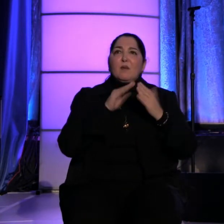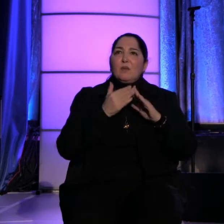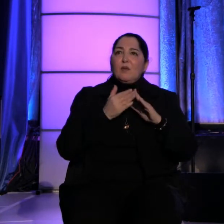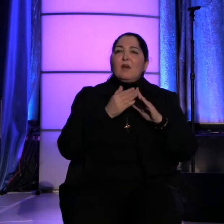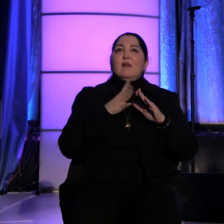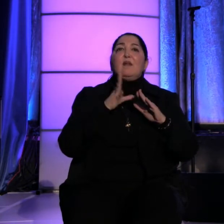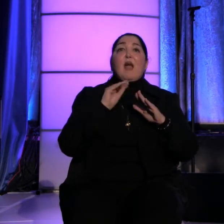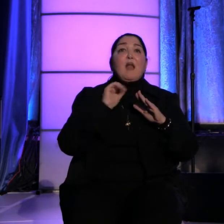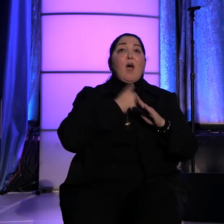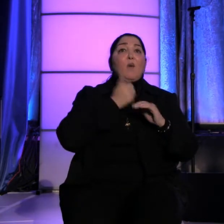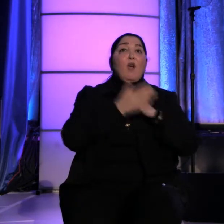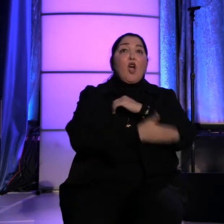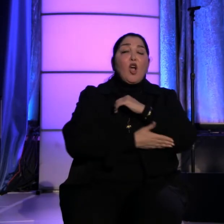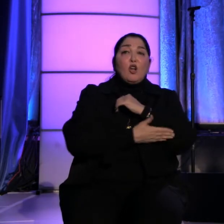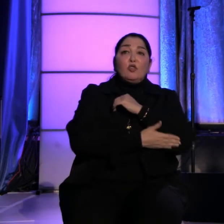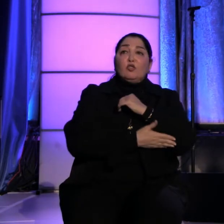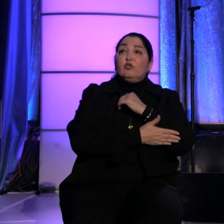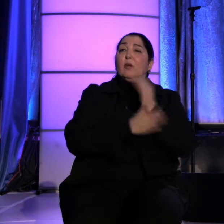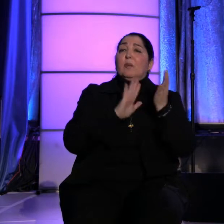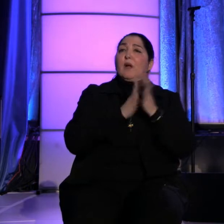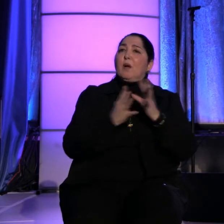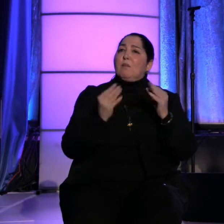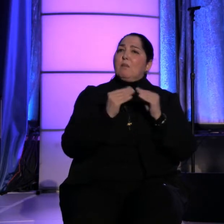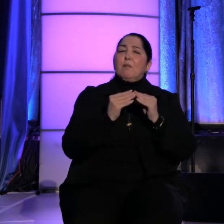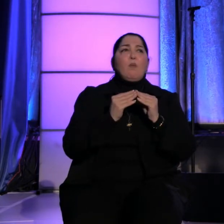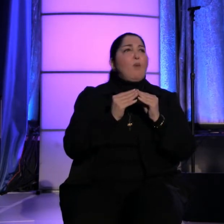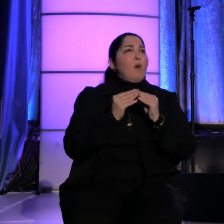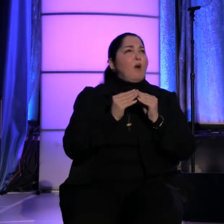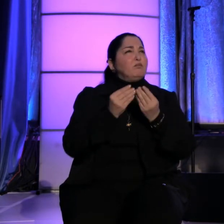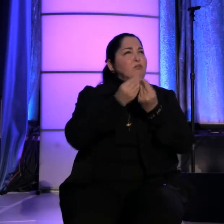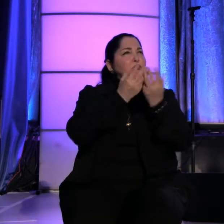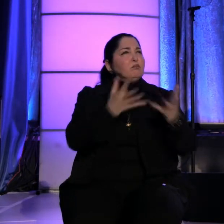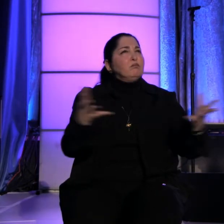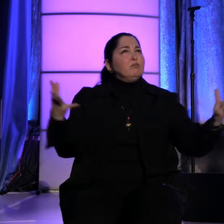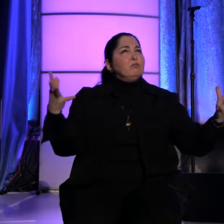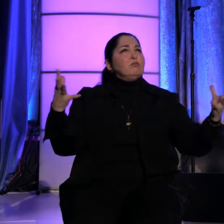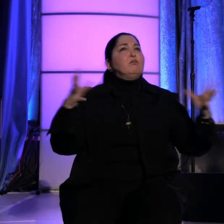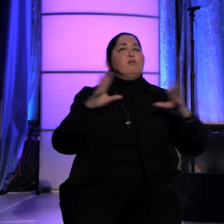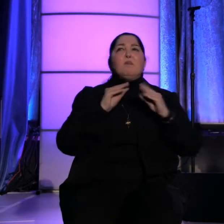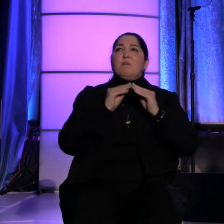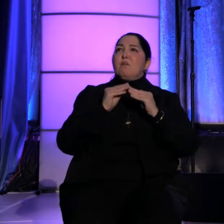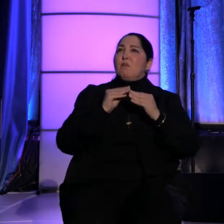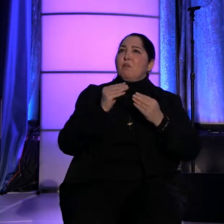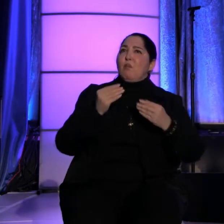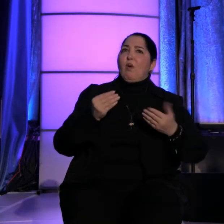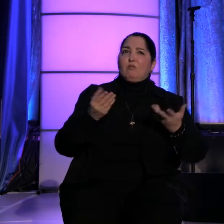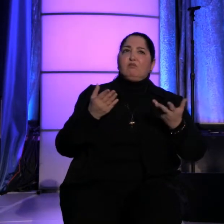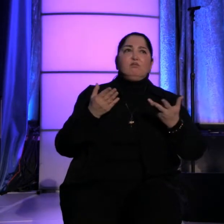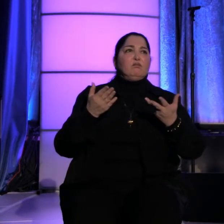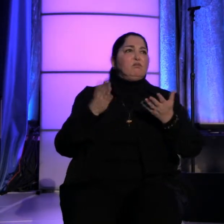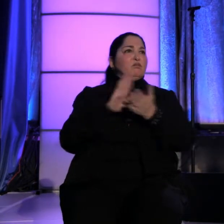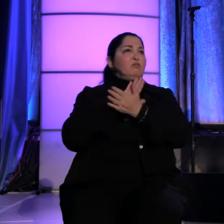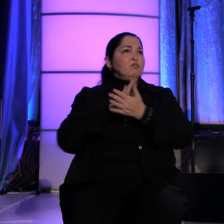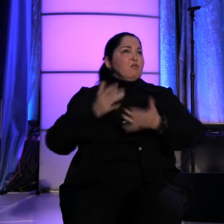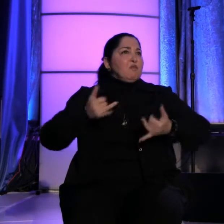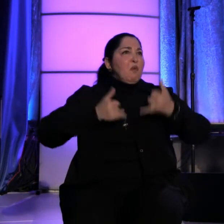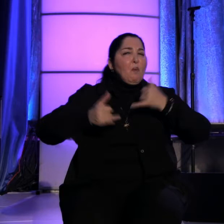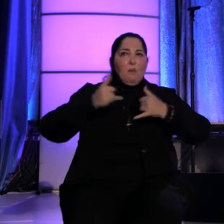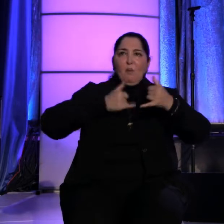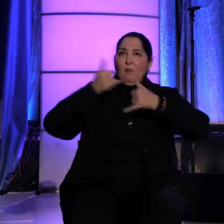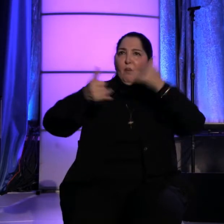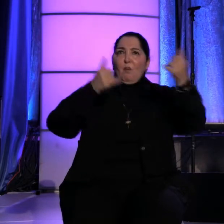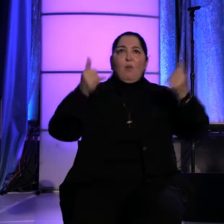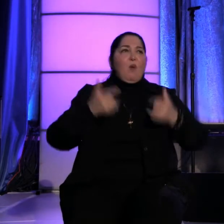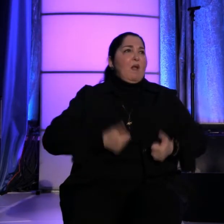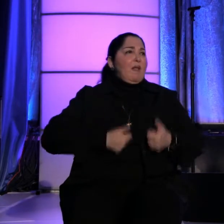turn our country a richer and more rewarding place to live. We need to work together to support the field and